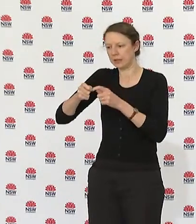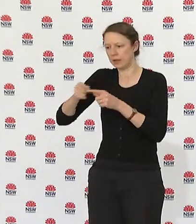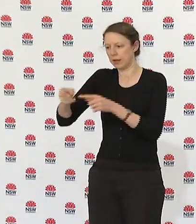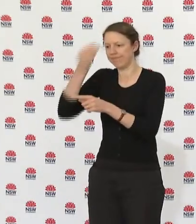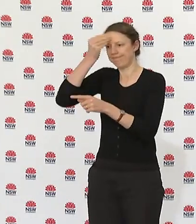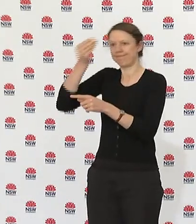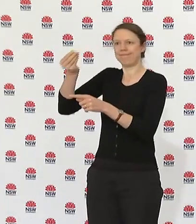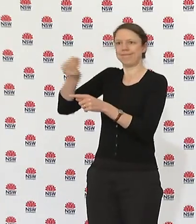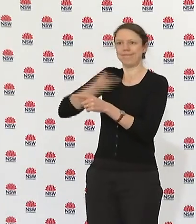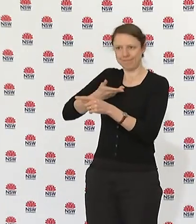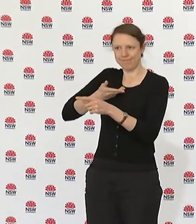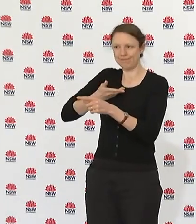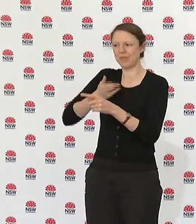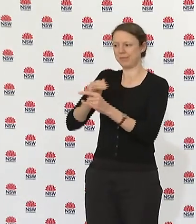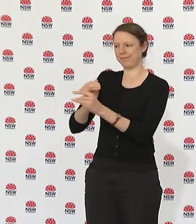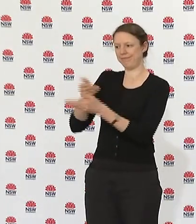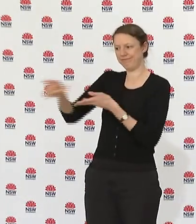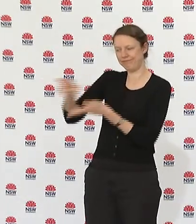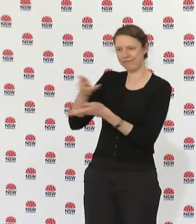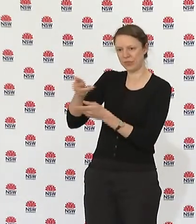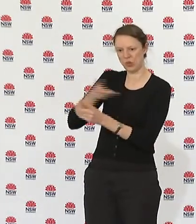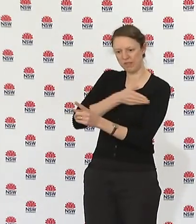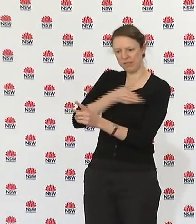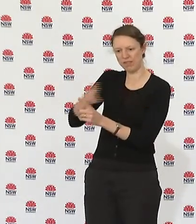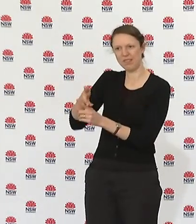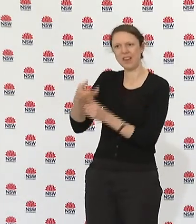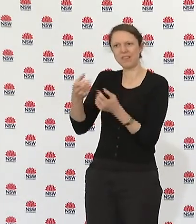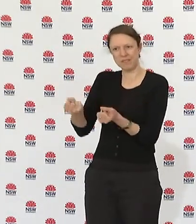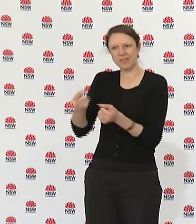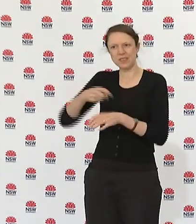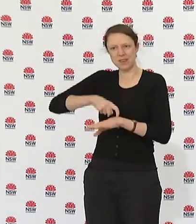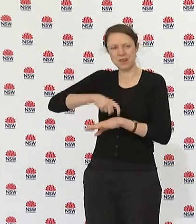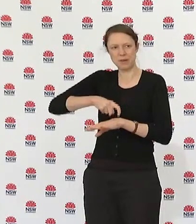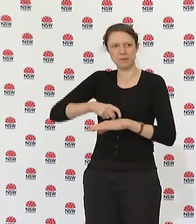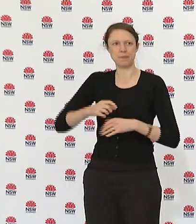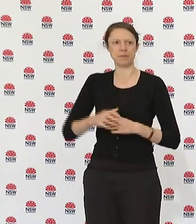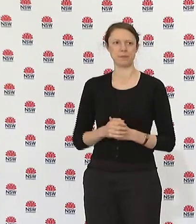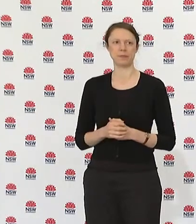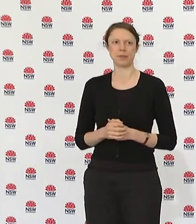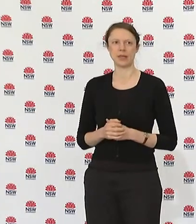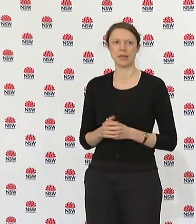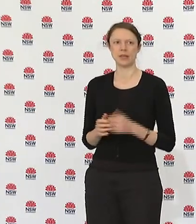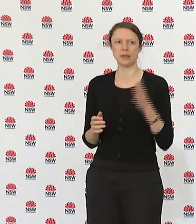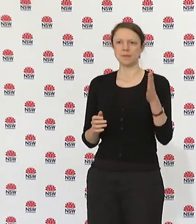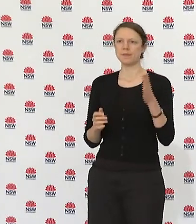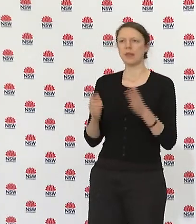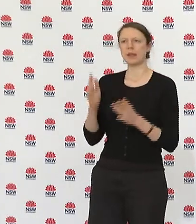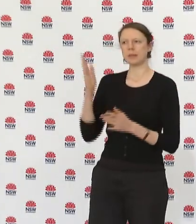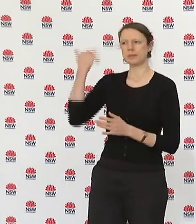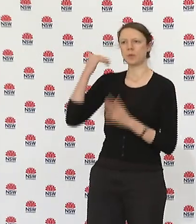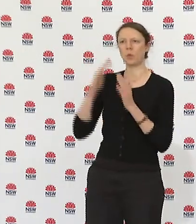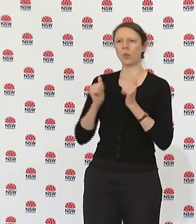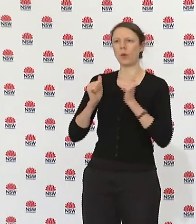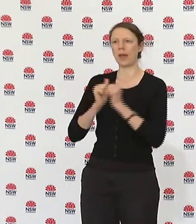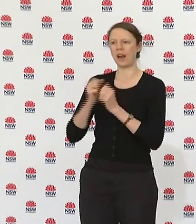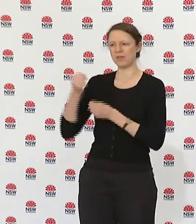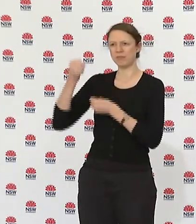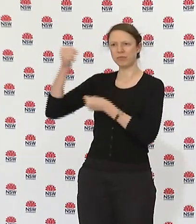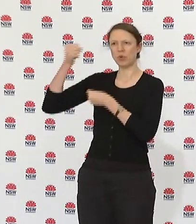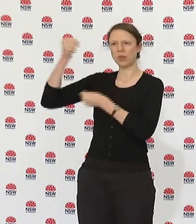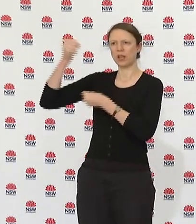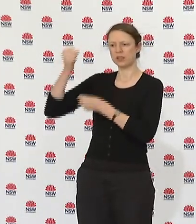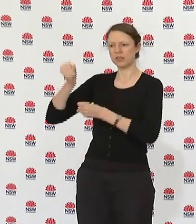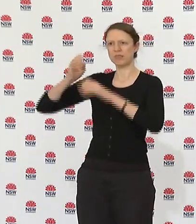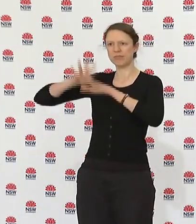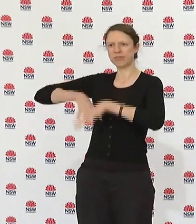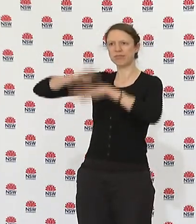of, if we are going to see an explosion in transmission as a result of the weekend protest, when are you expecting that could happen? Or, you know,